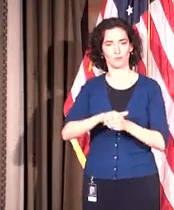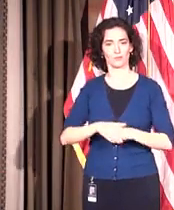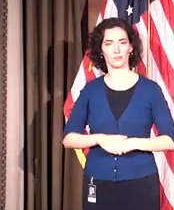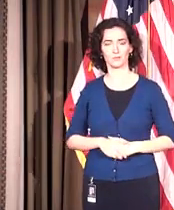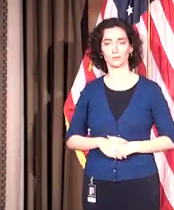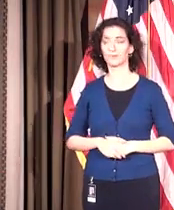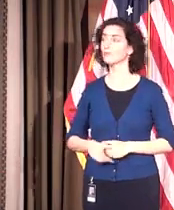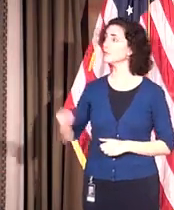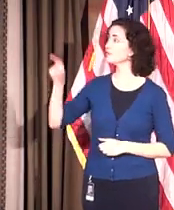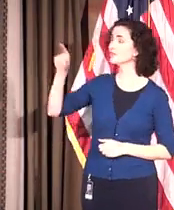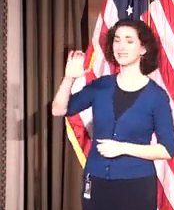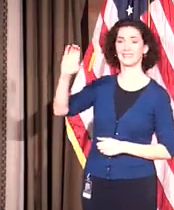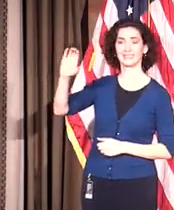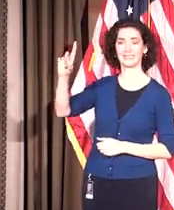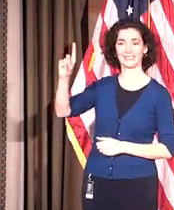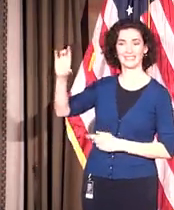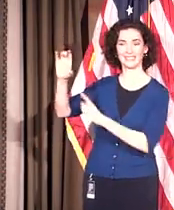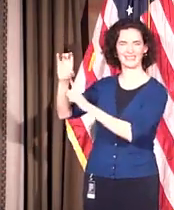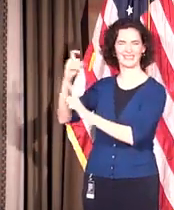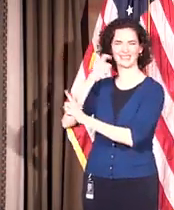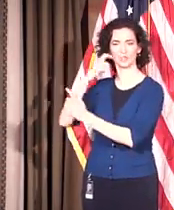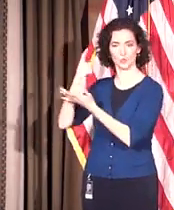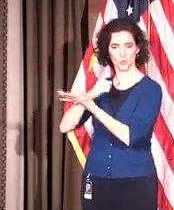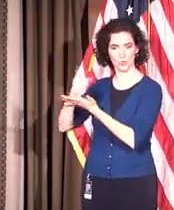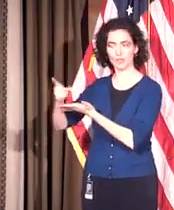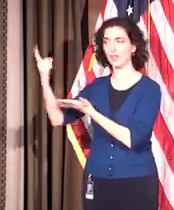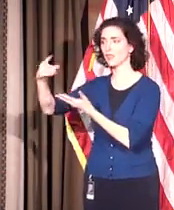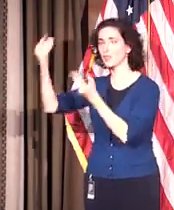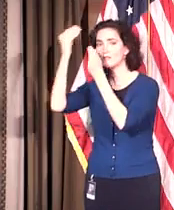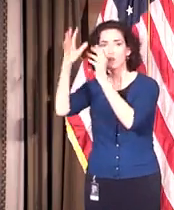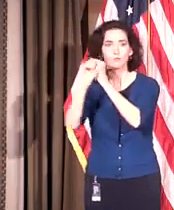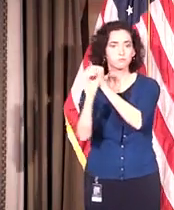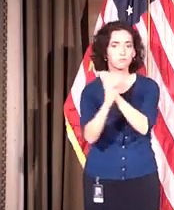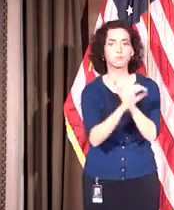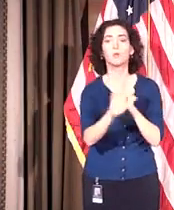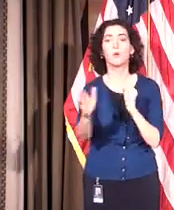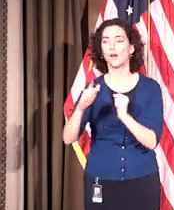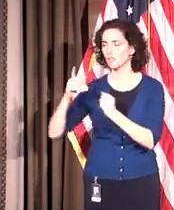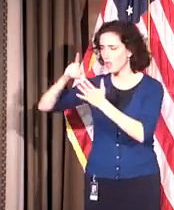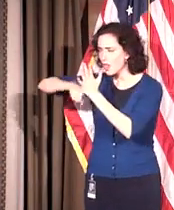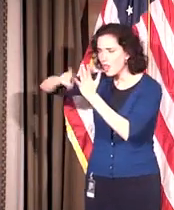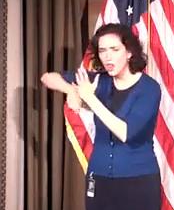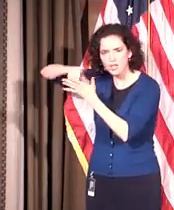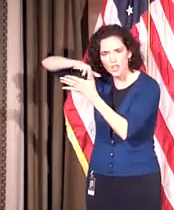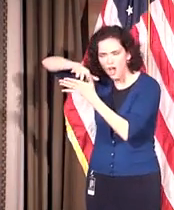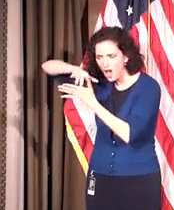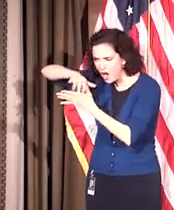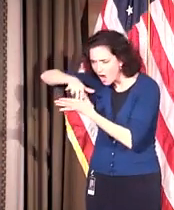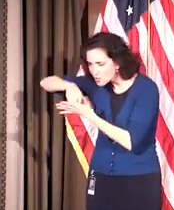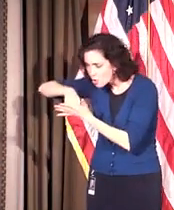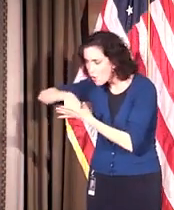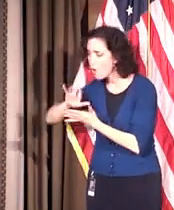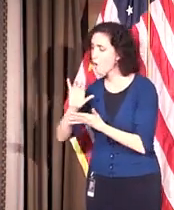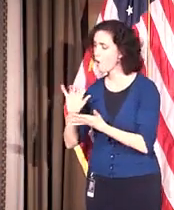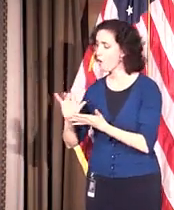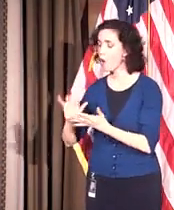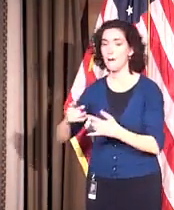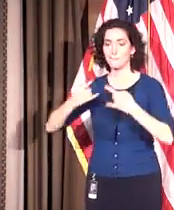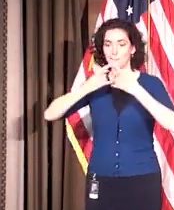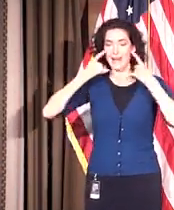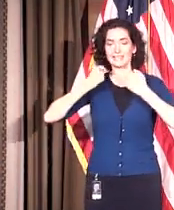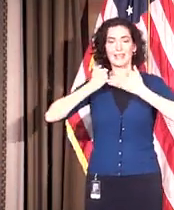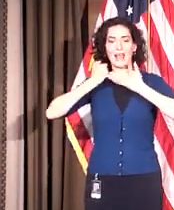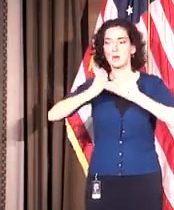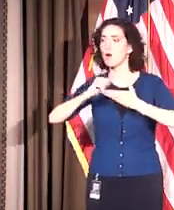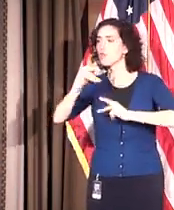the CDC put out information this week that recent studies show wearing the mask doesn't just protect those